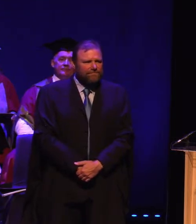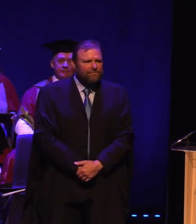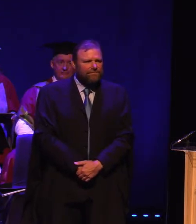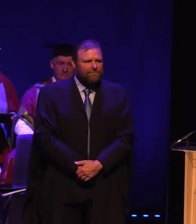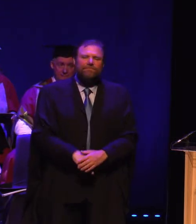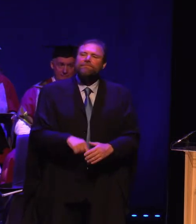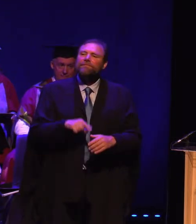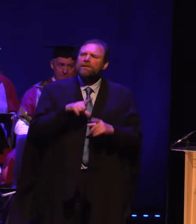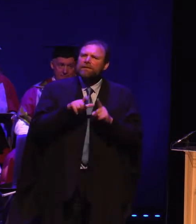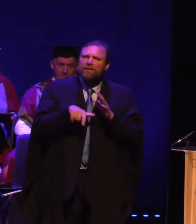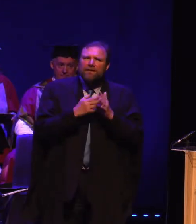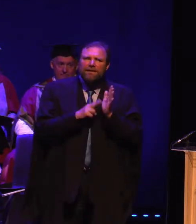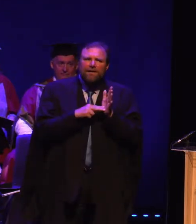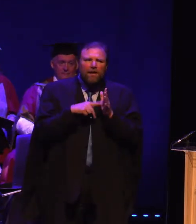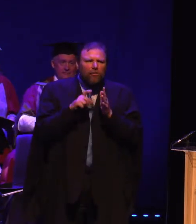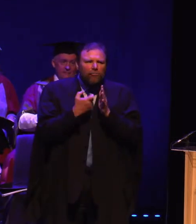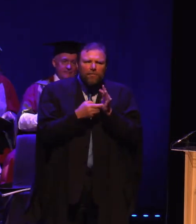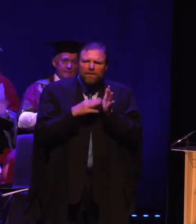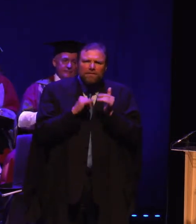Dana Crinnings.